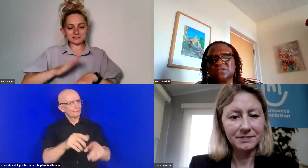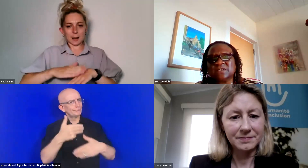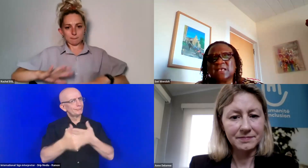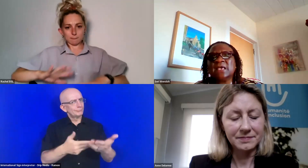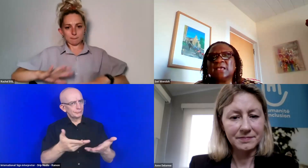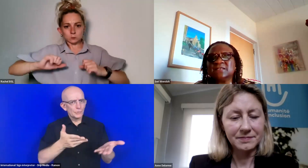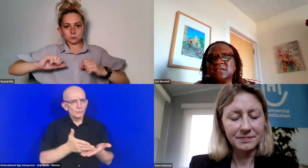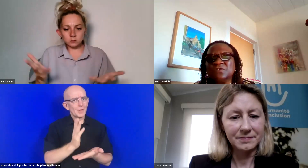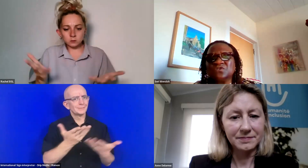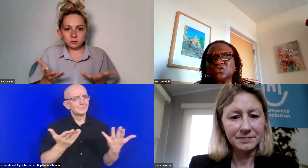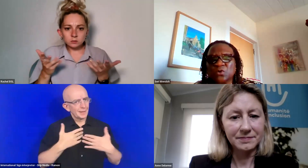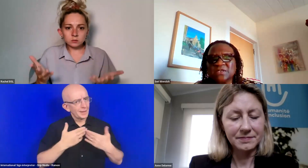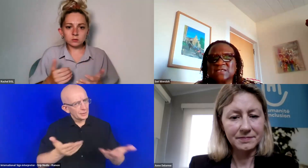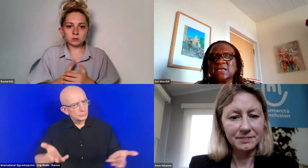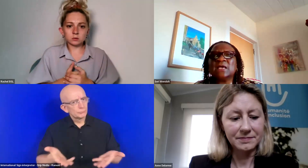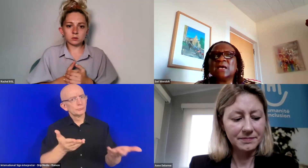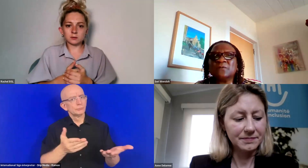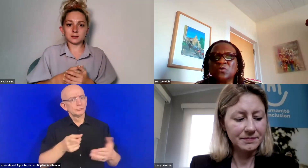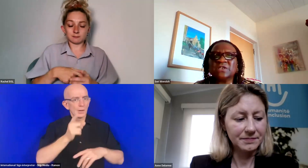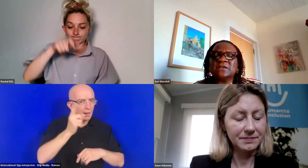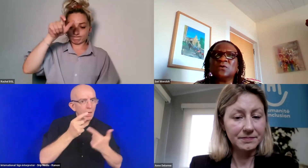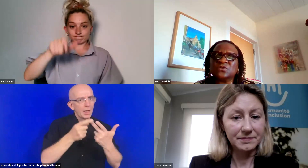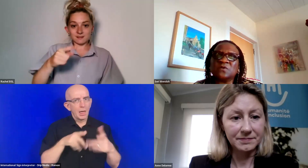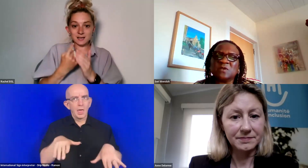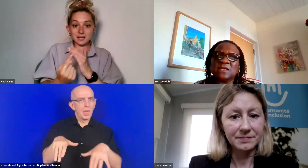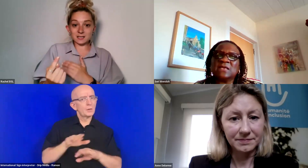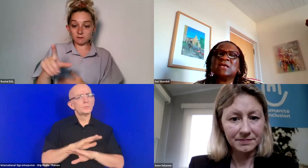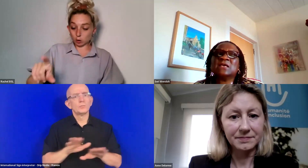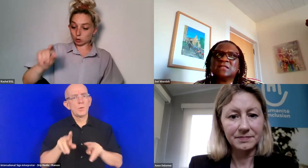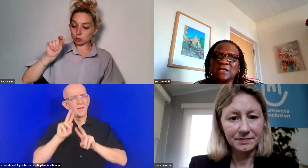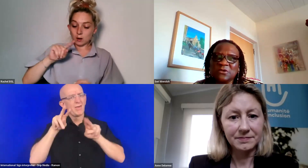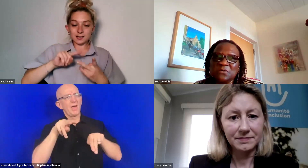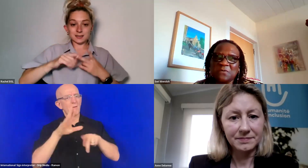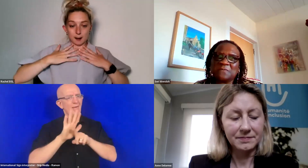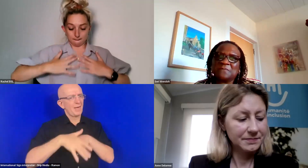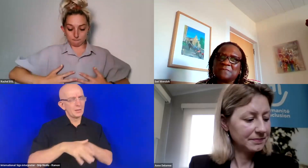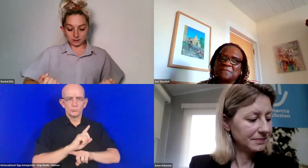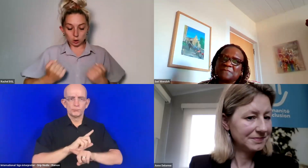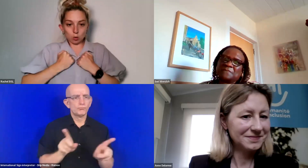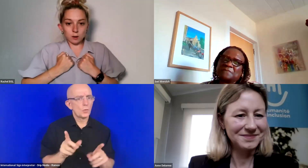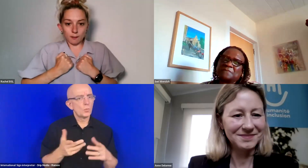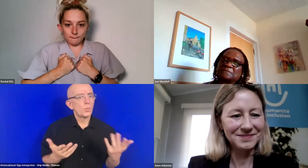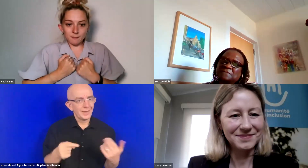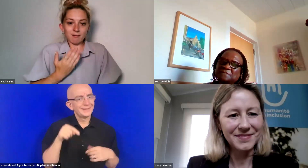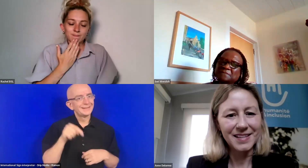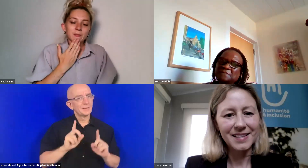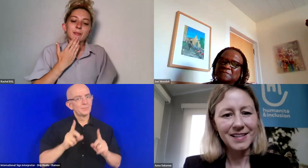these interventions is individual choice and bodily autonomy. Thank you.